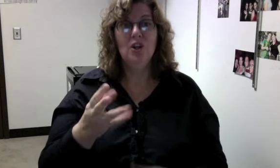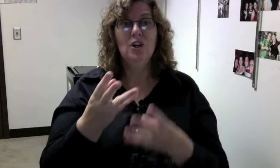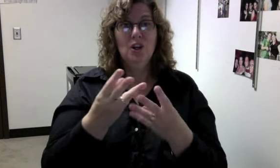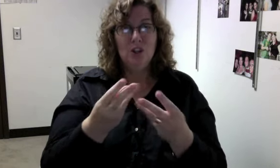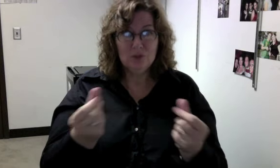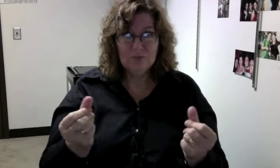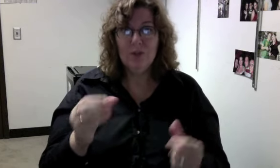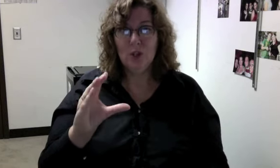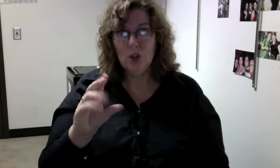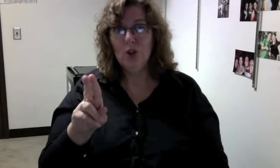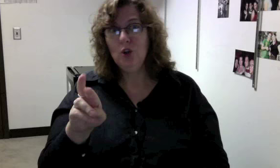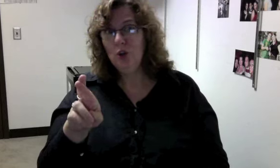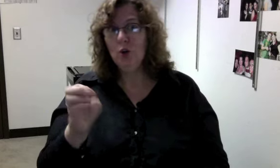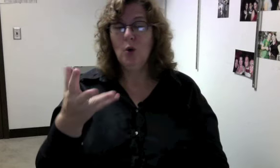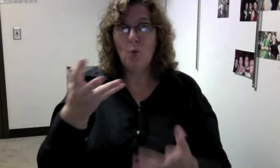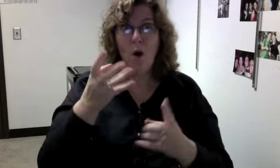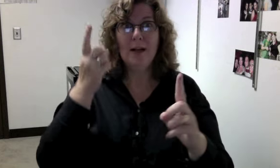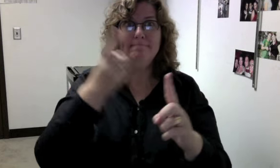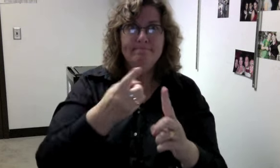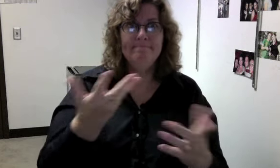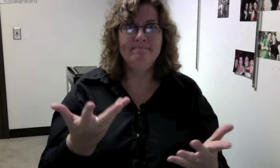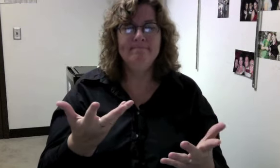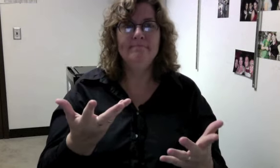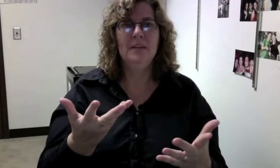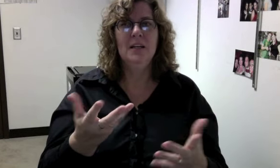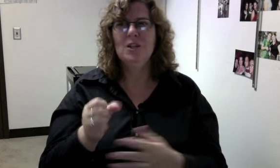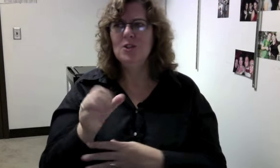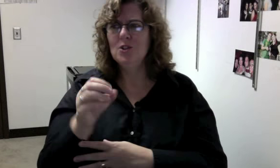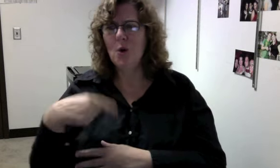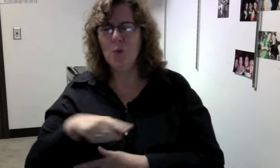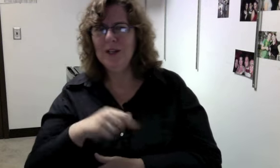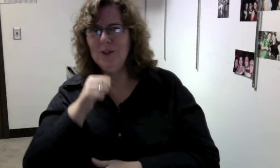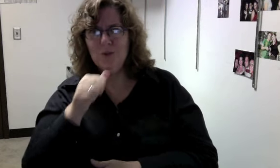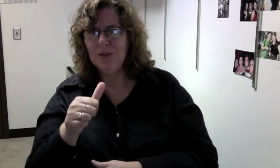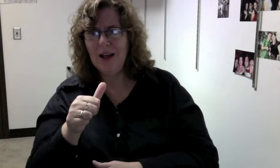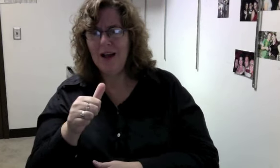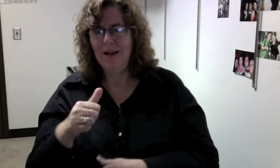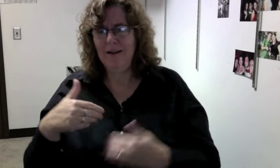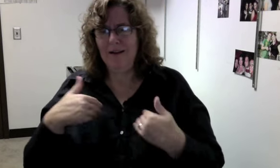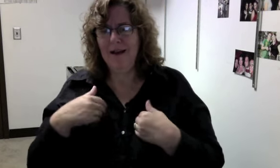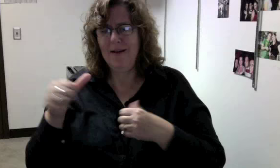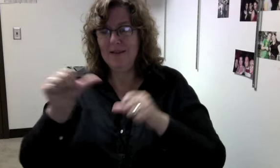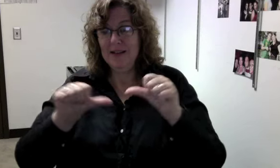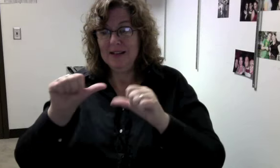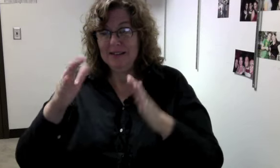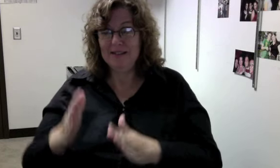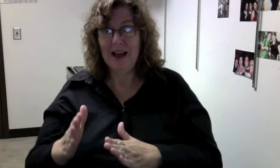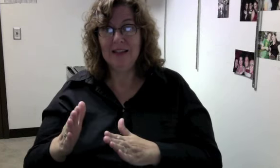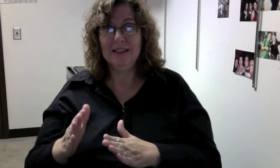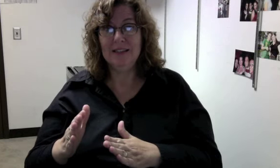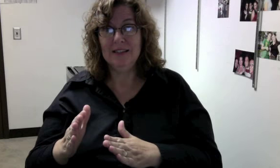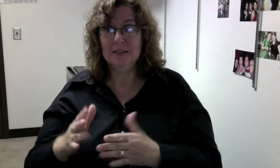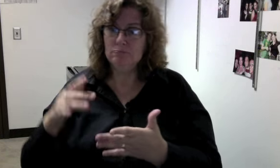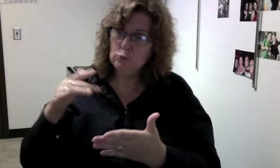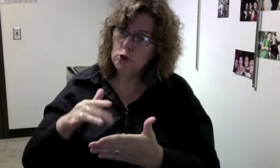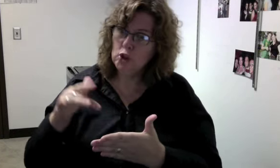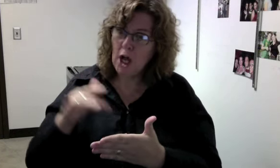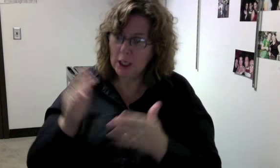up with results that don't cure cancer. We need them to share that information so that they say, okay,